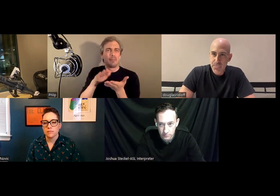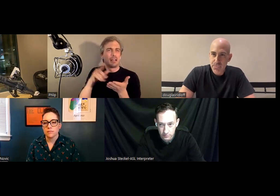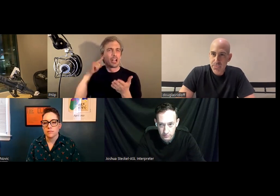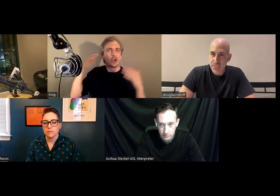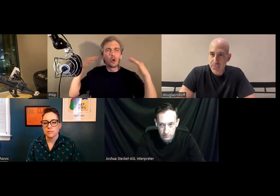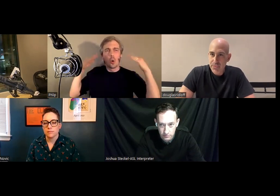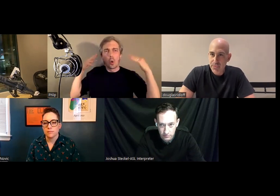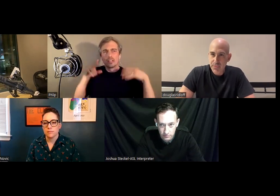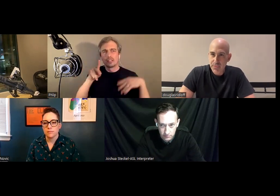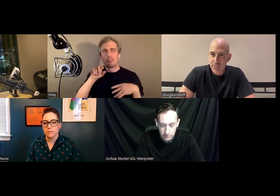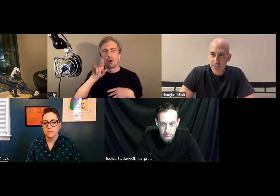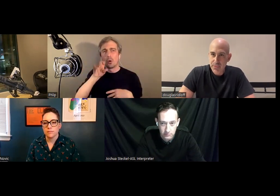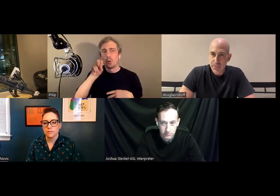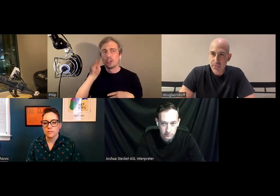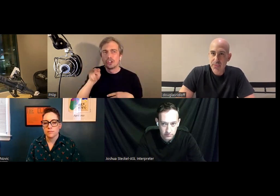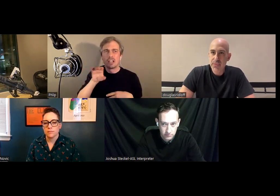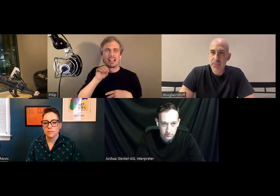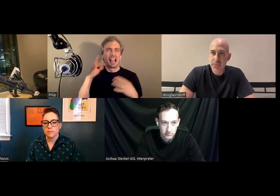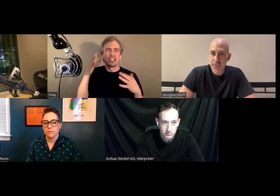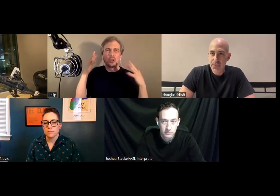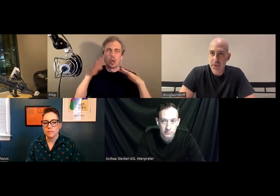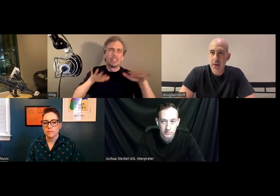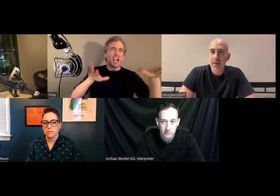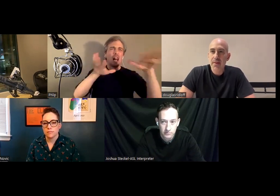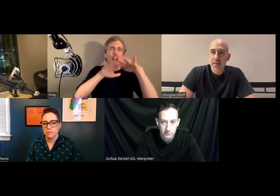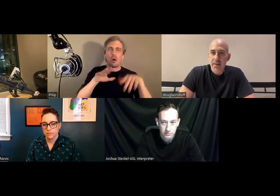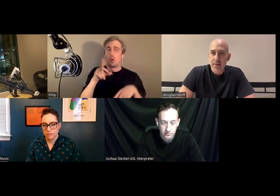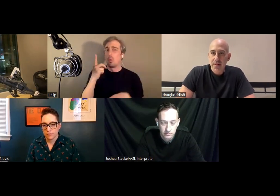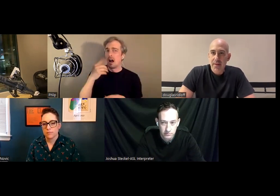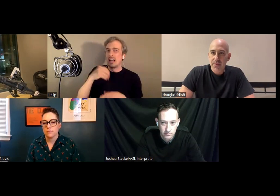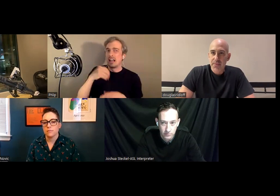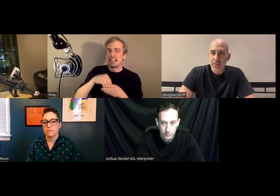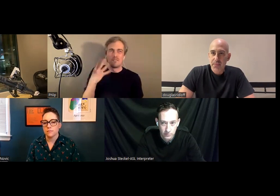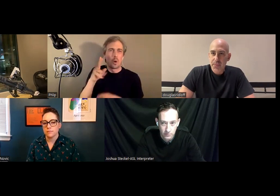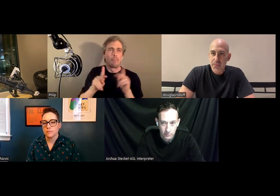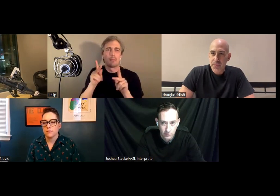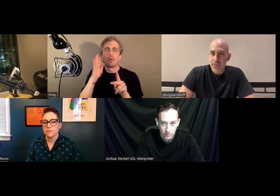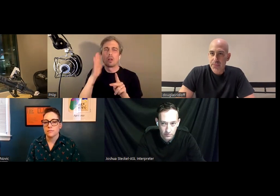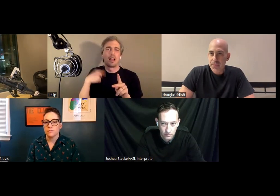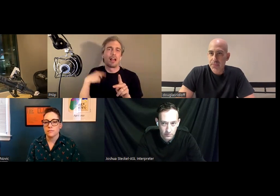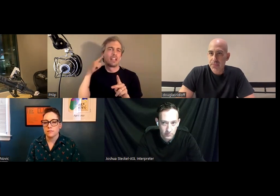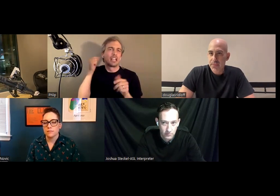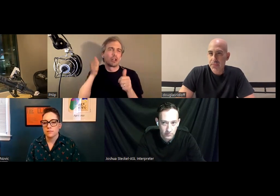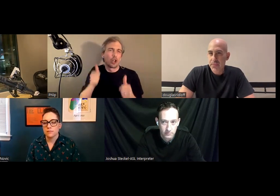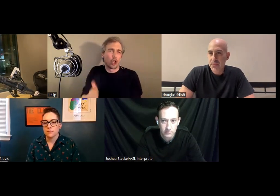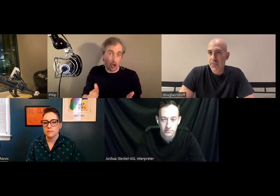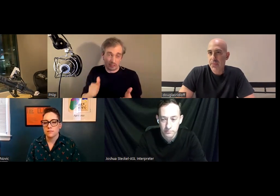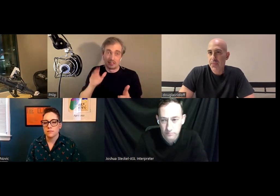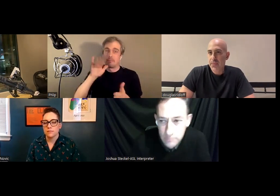people will have some degree of hearing loss by 2050. And Sara, I'd like to start with